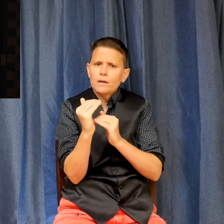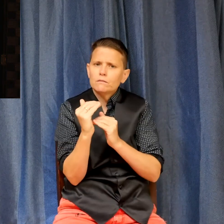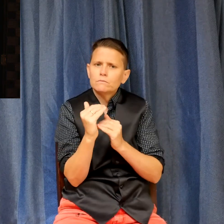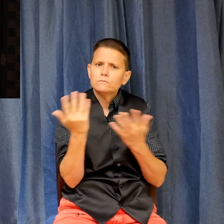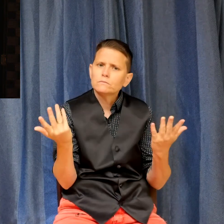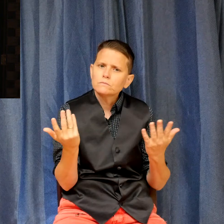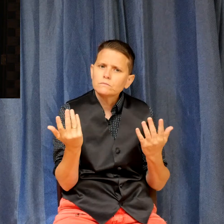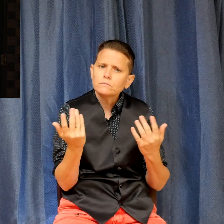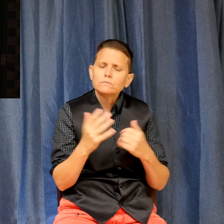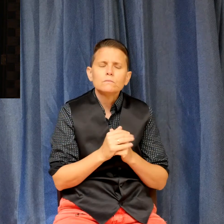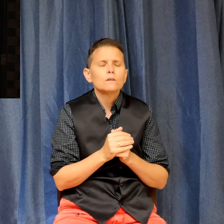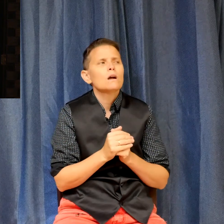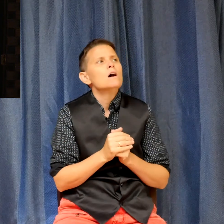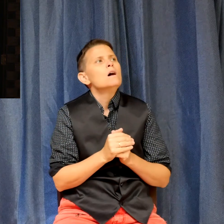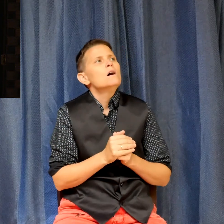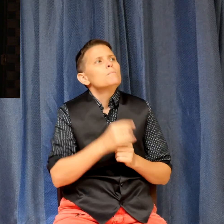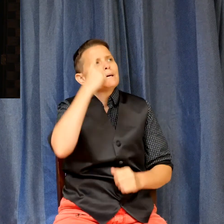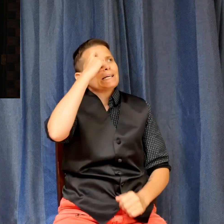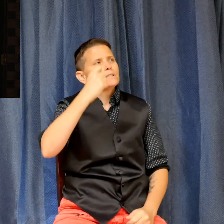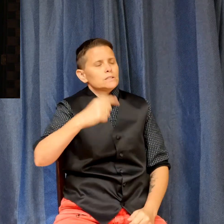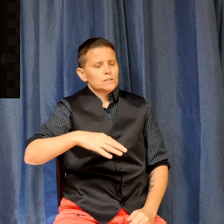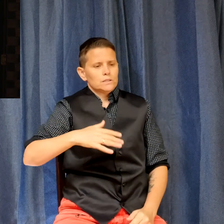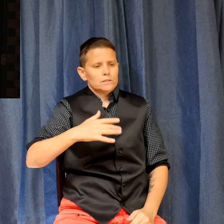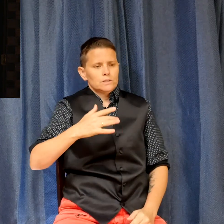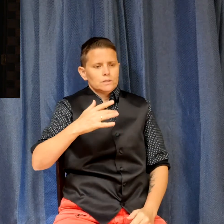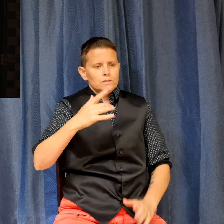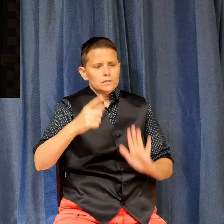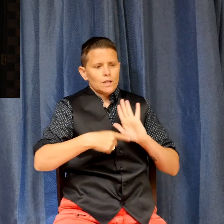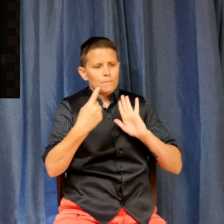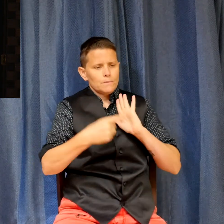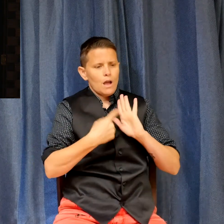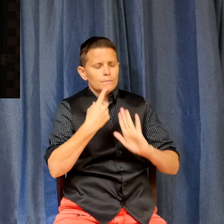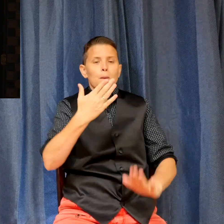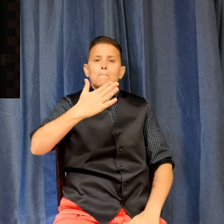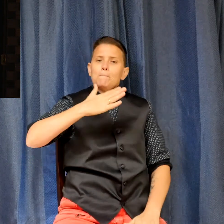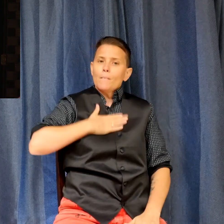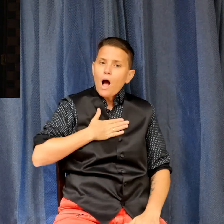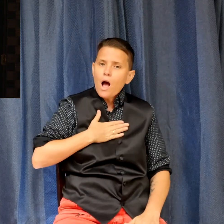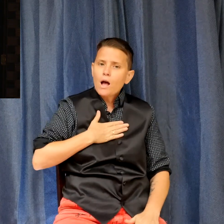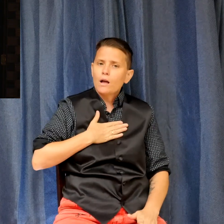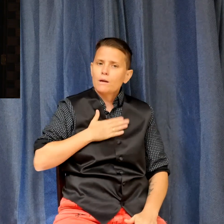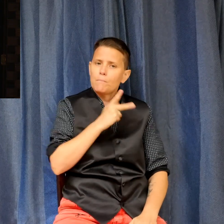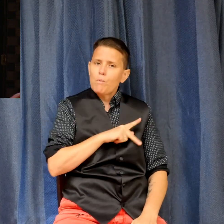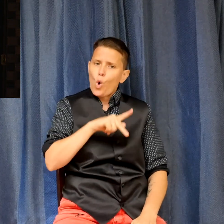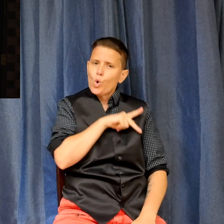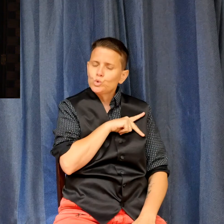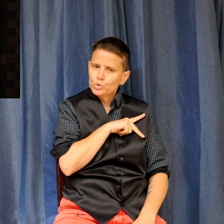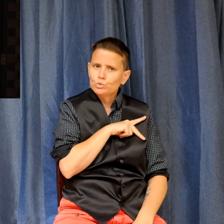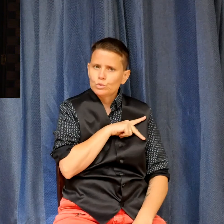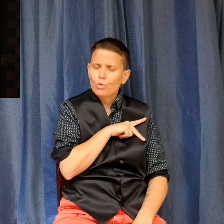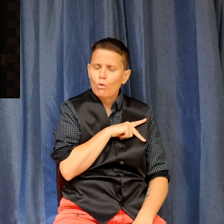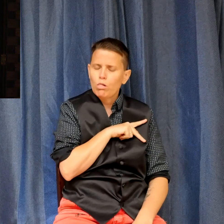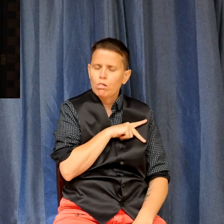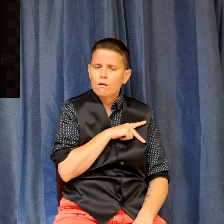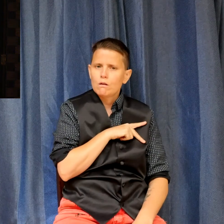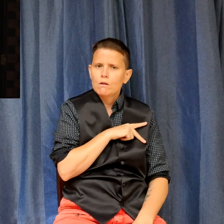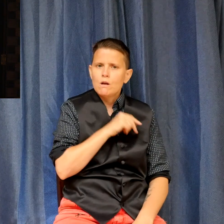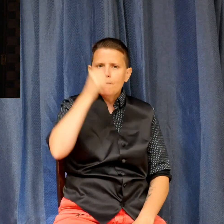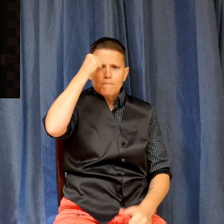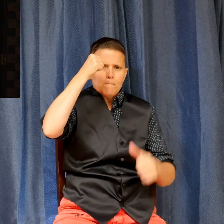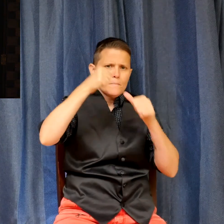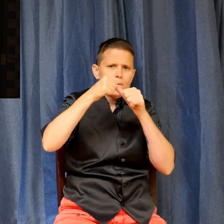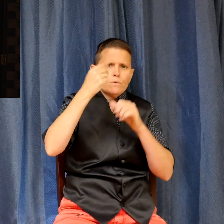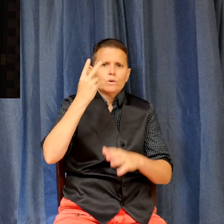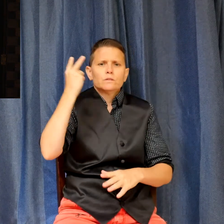guided by the memories of my past, because I will pause. It's like I need a break. I know I need to go get a